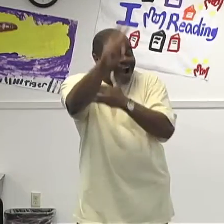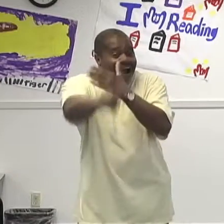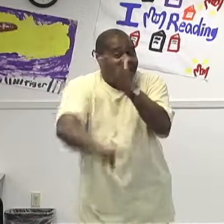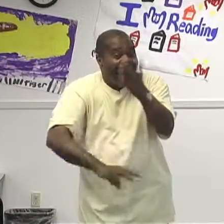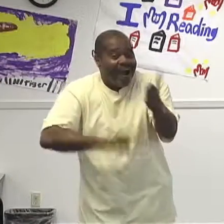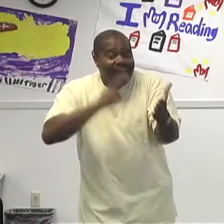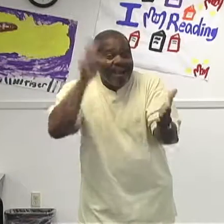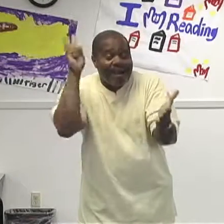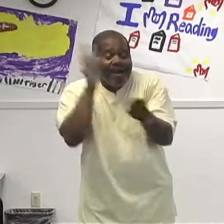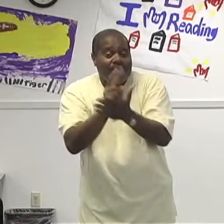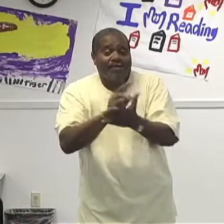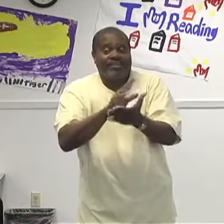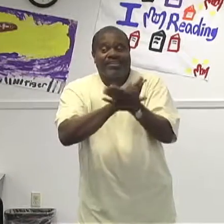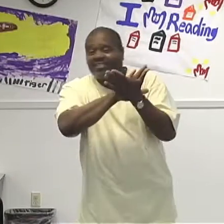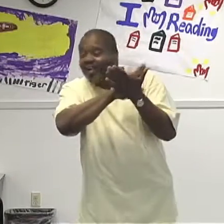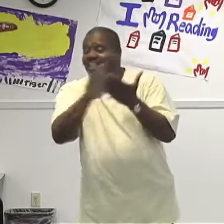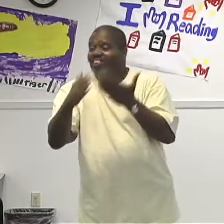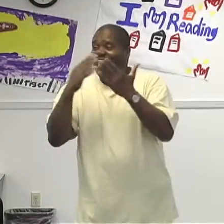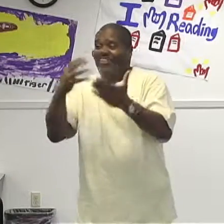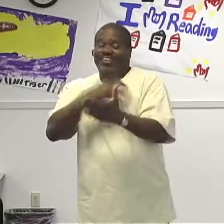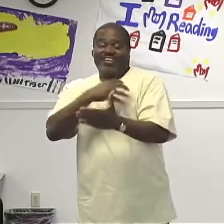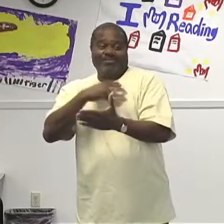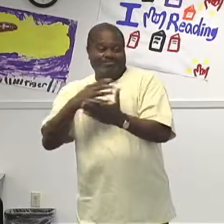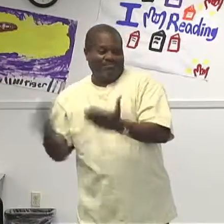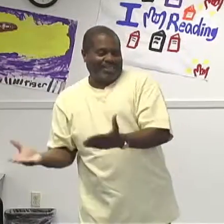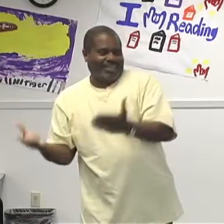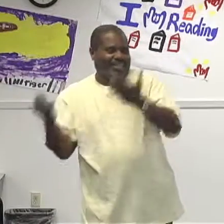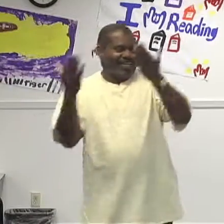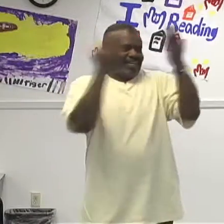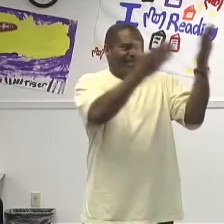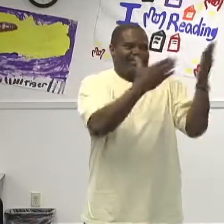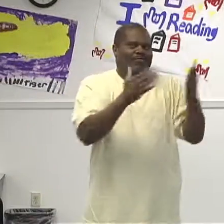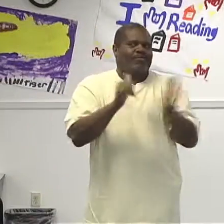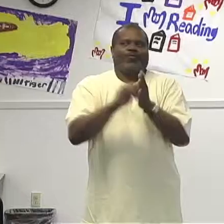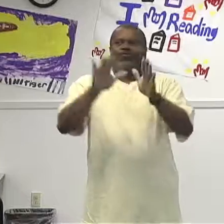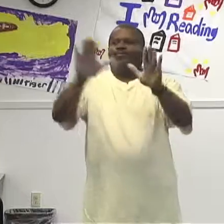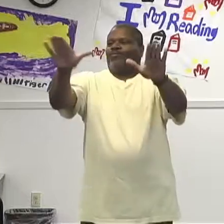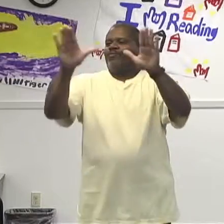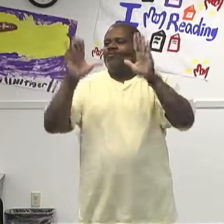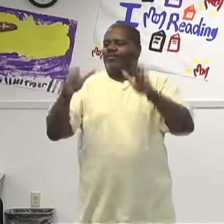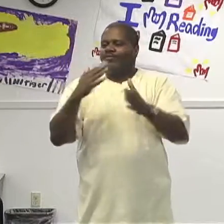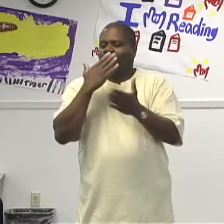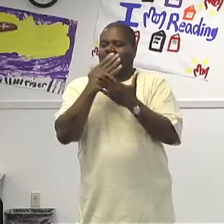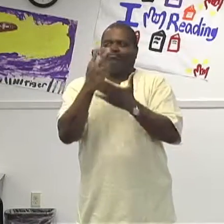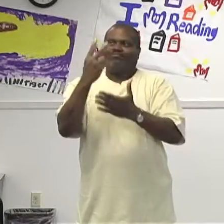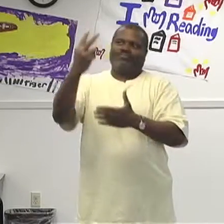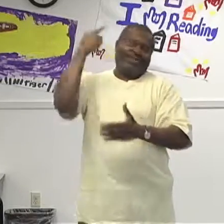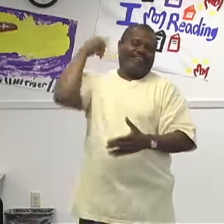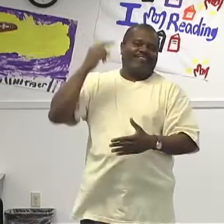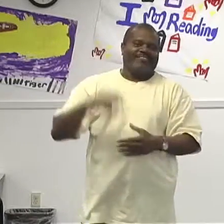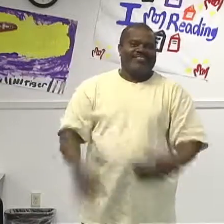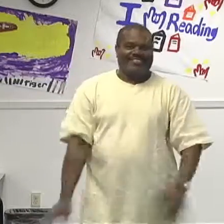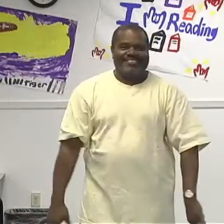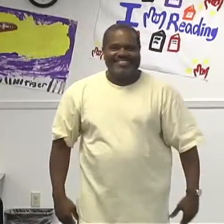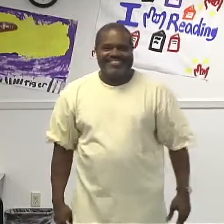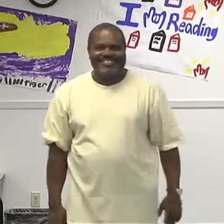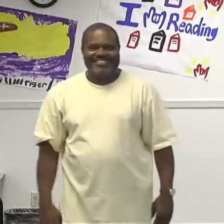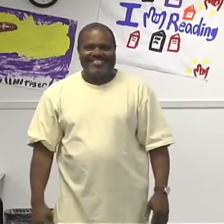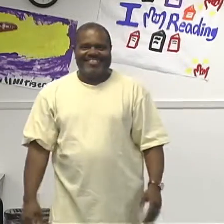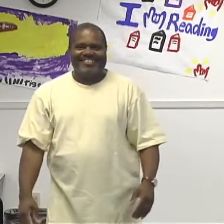So that cop was so generous. He was able to take that time and be able to help me in that experience going to the residential